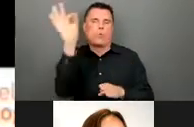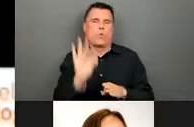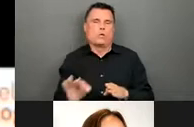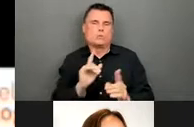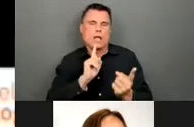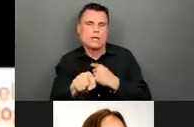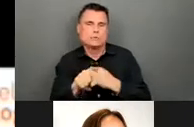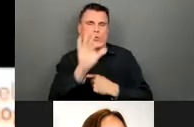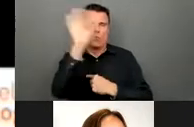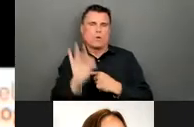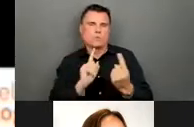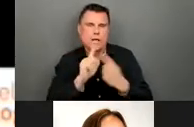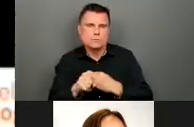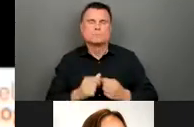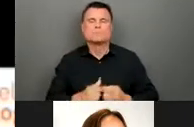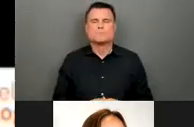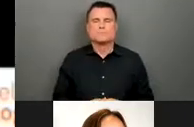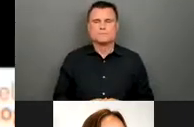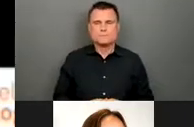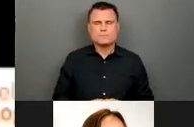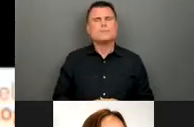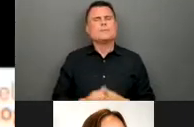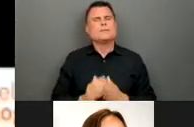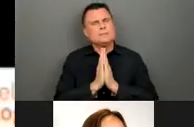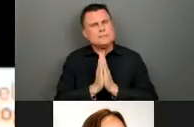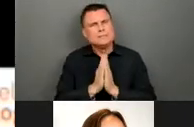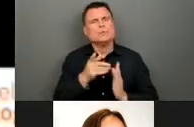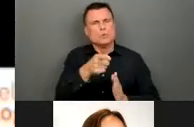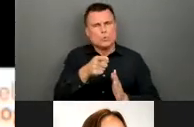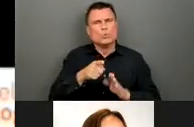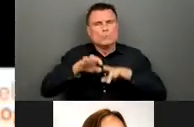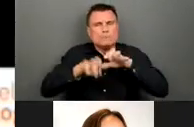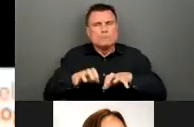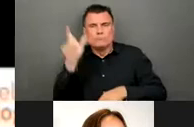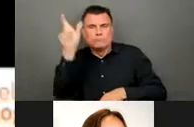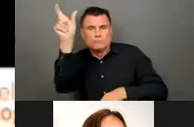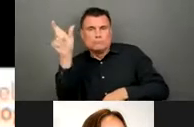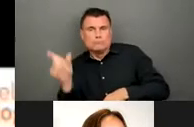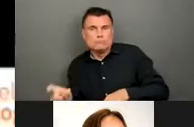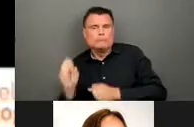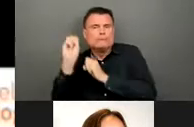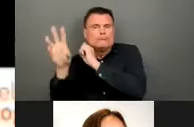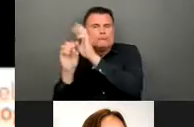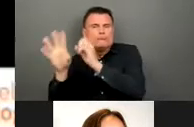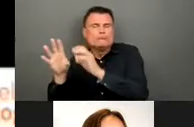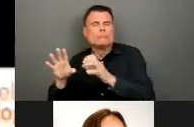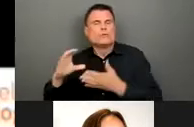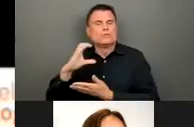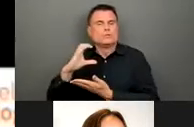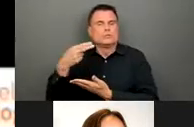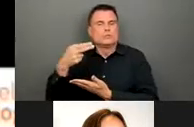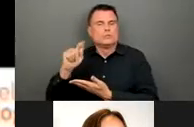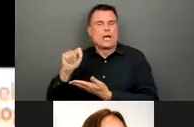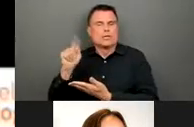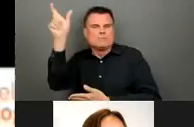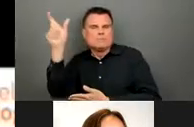their questions and their reflections in the chat box. We have a very big audience today, and so we will not be able to